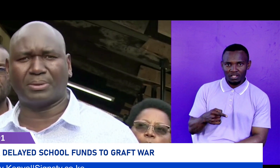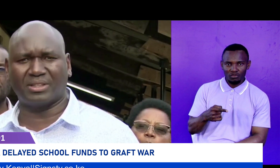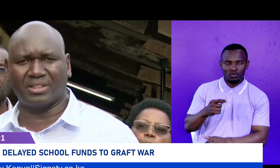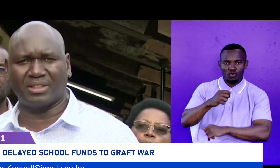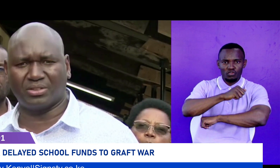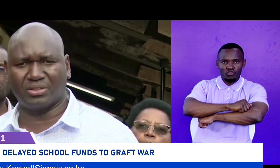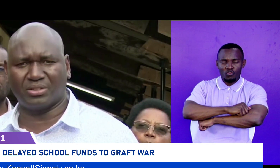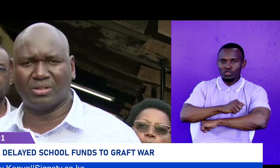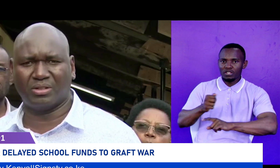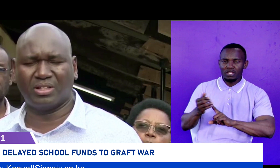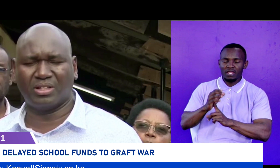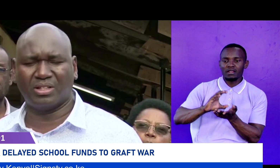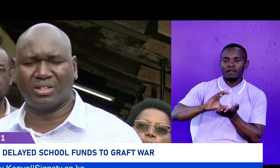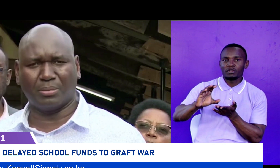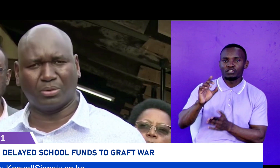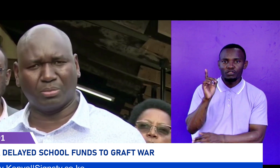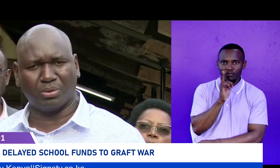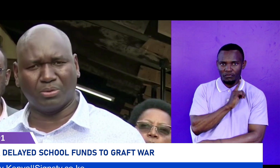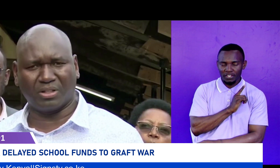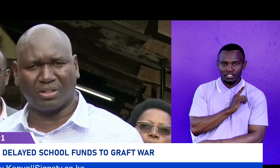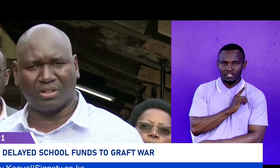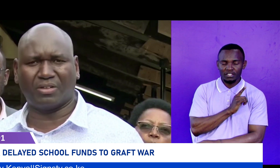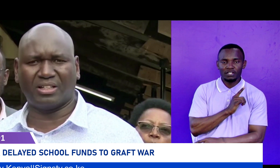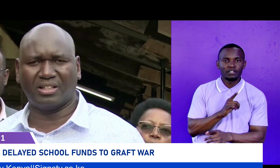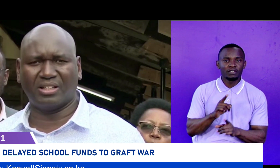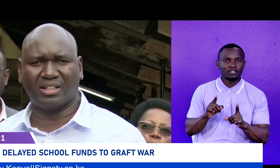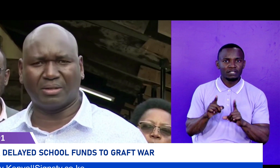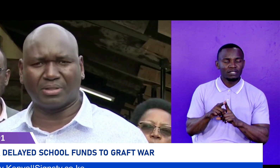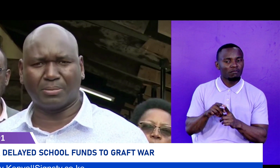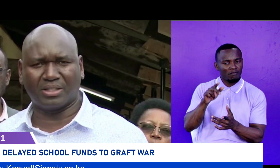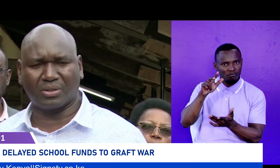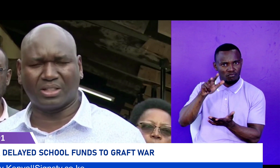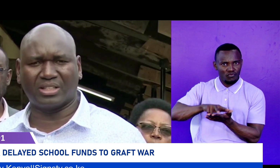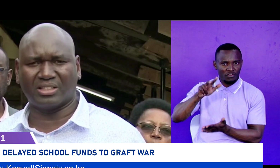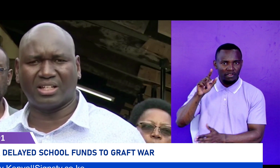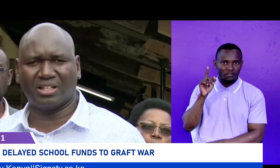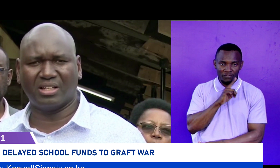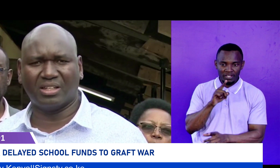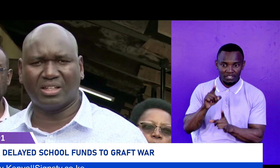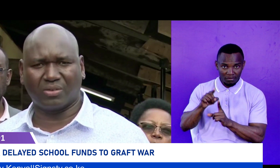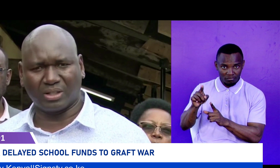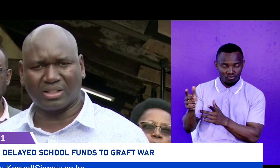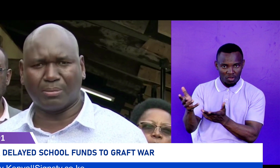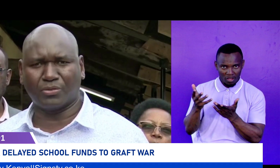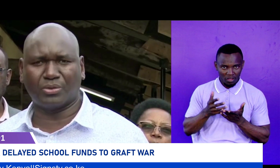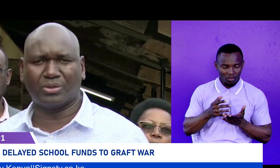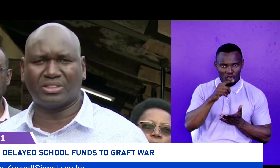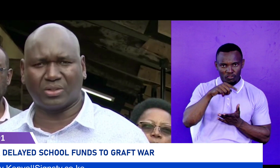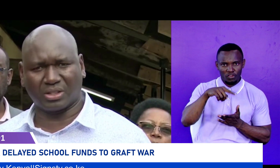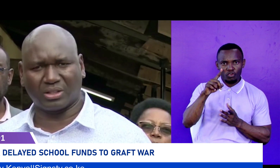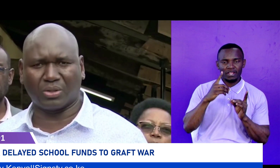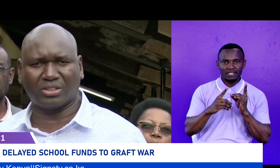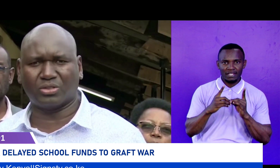capitation, have been able to be verified. They have submitted the correct data, the correct number of students, the correct